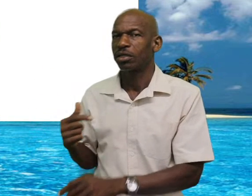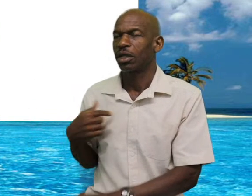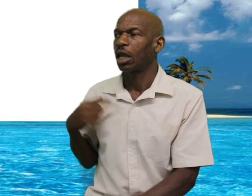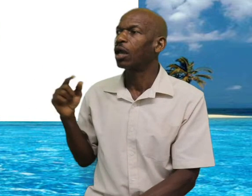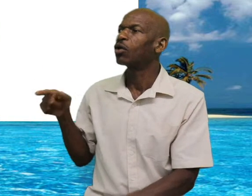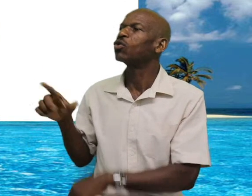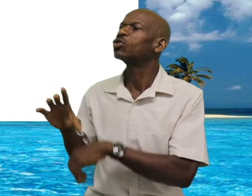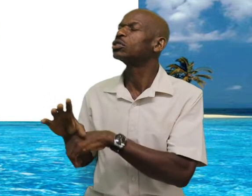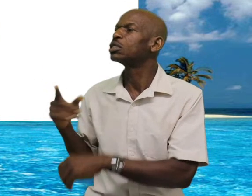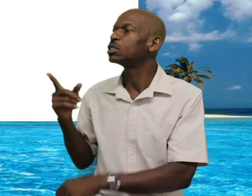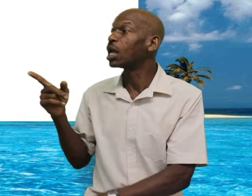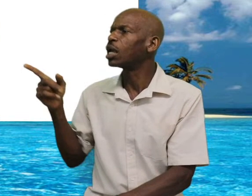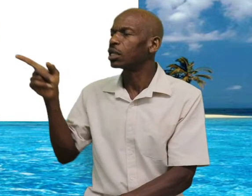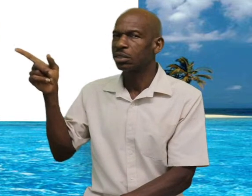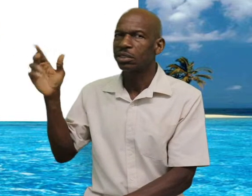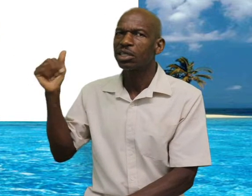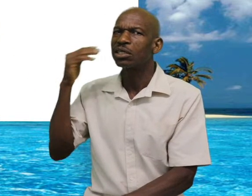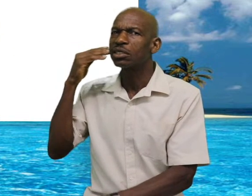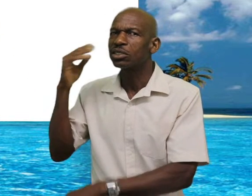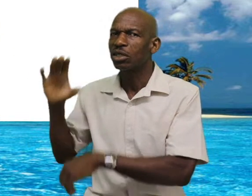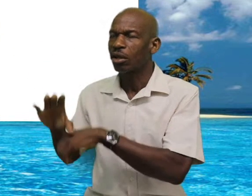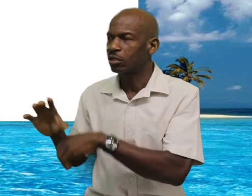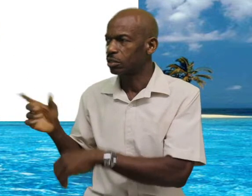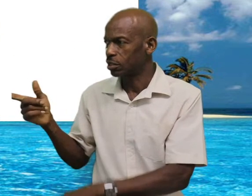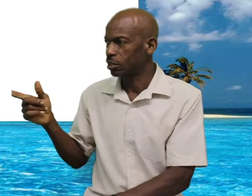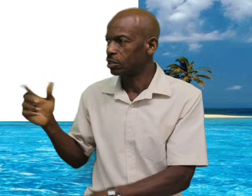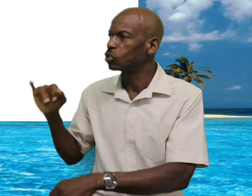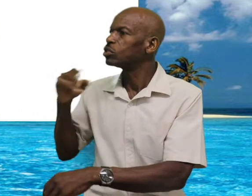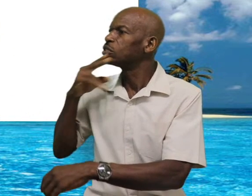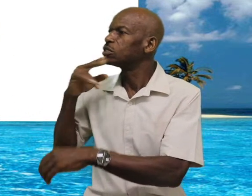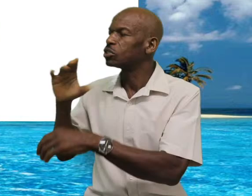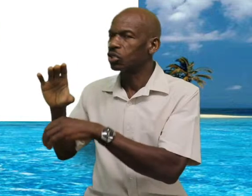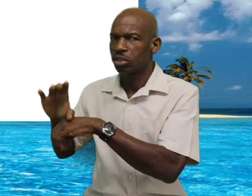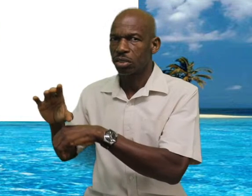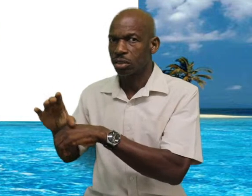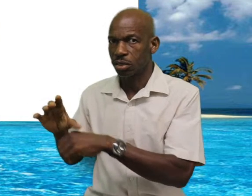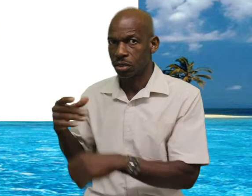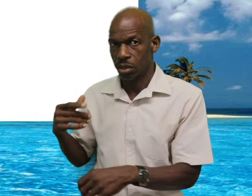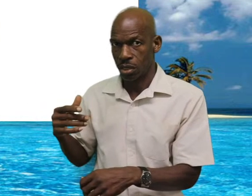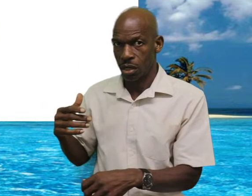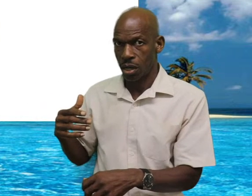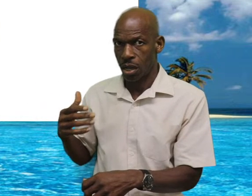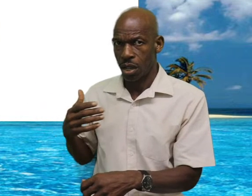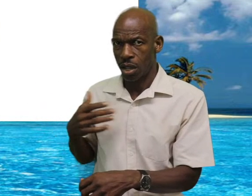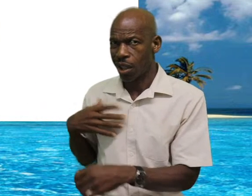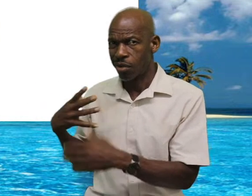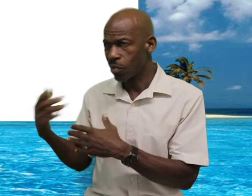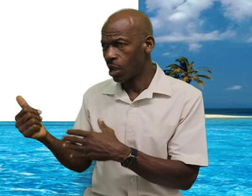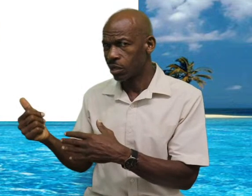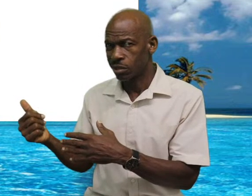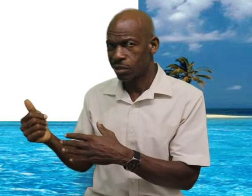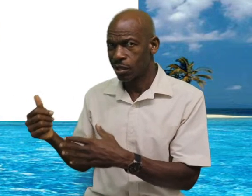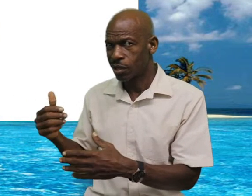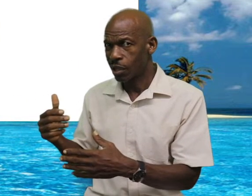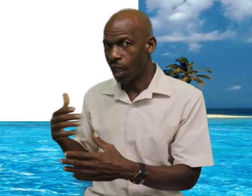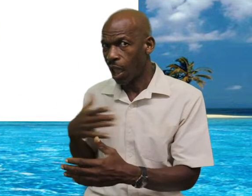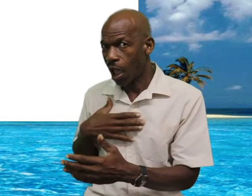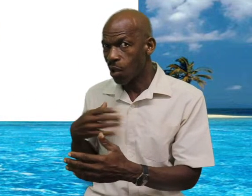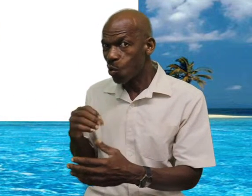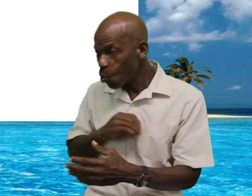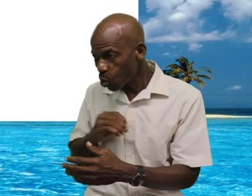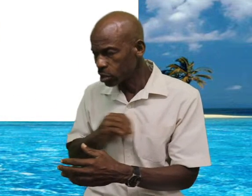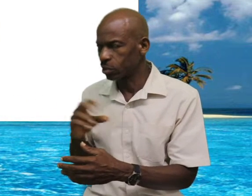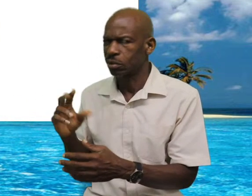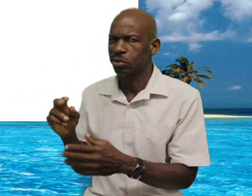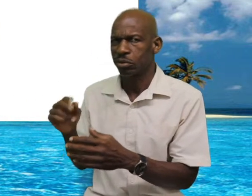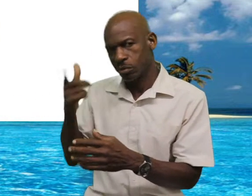or Kenton's church. It belongs, not that it's you own it, but it's based on association. And in the church, you